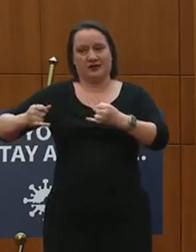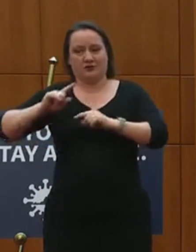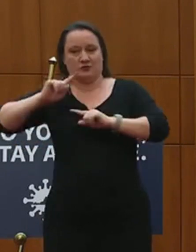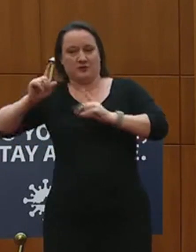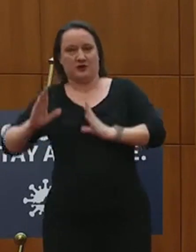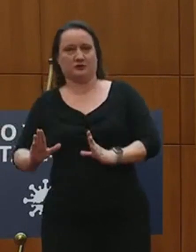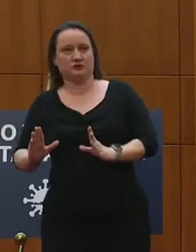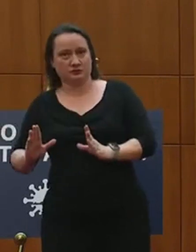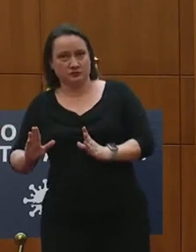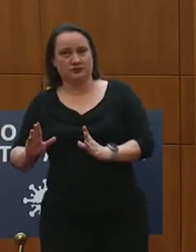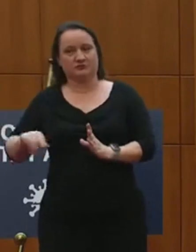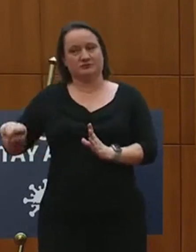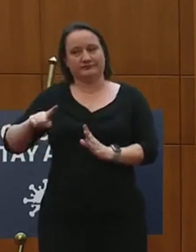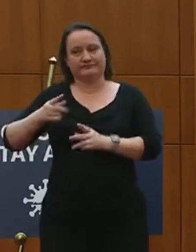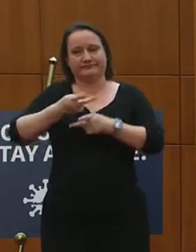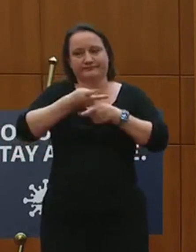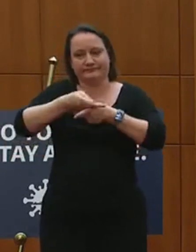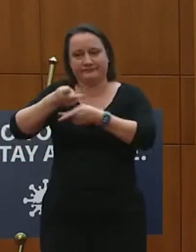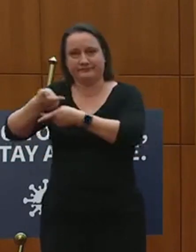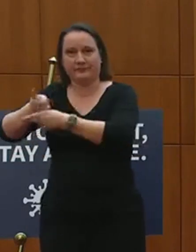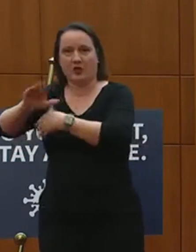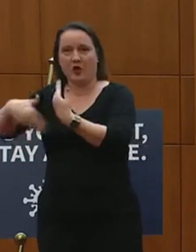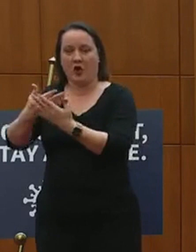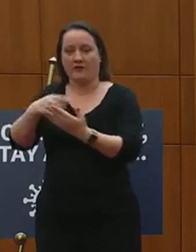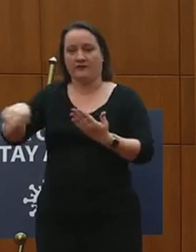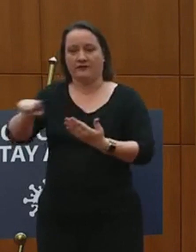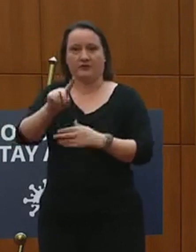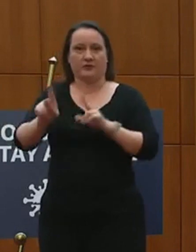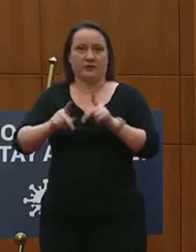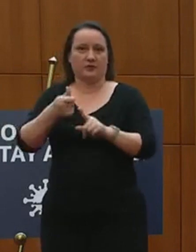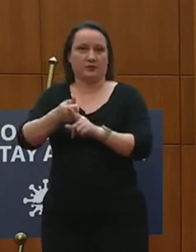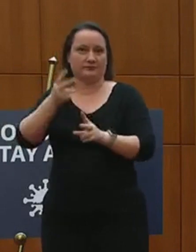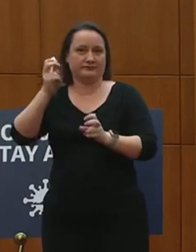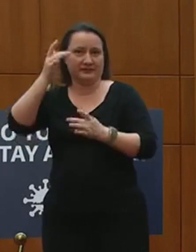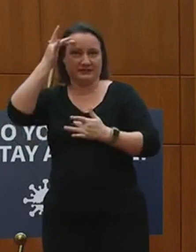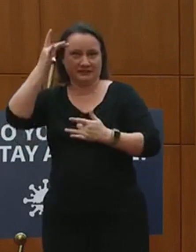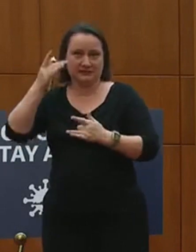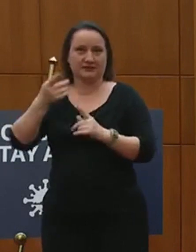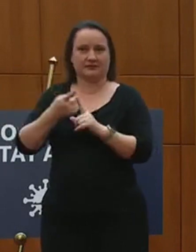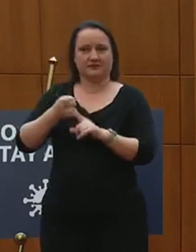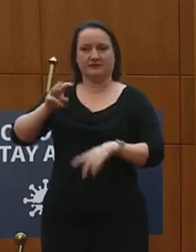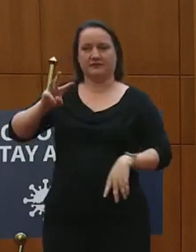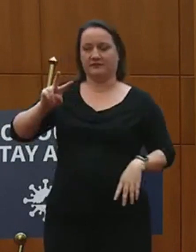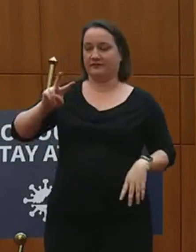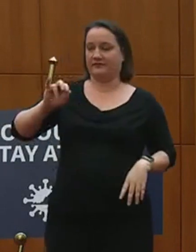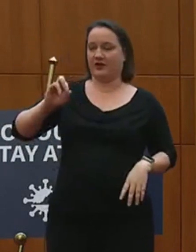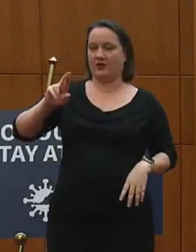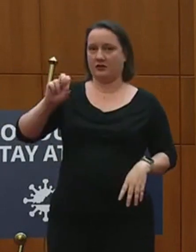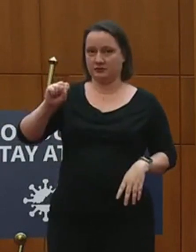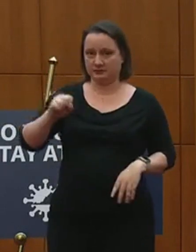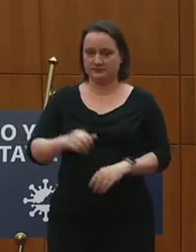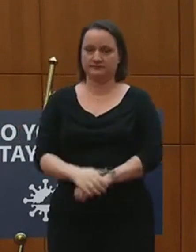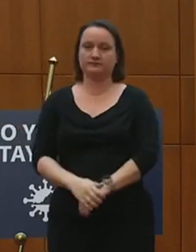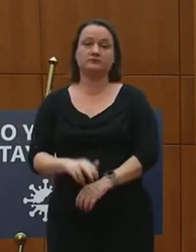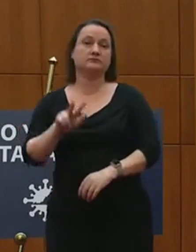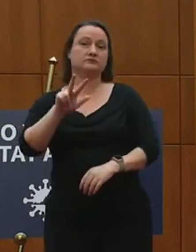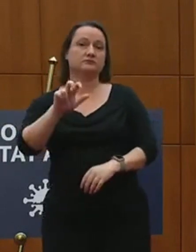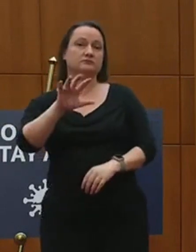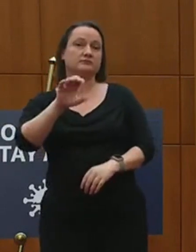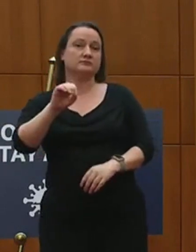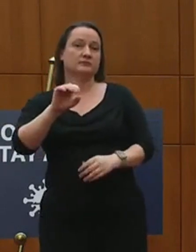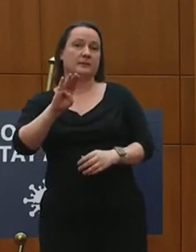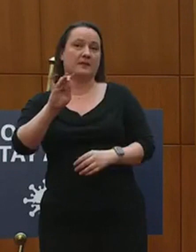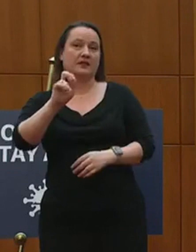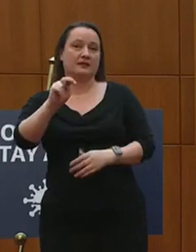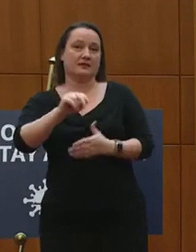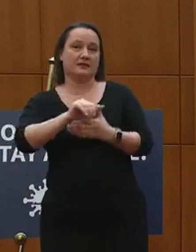are attending to all those individuals who have become sick by this virus. There's $350 billion for loans